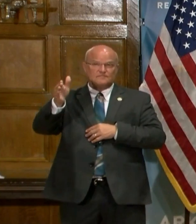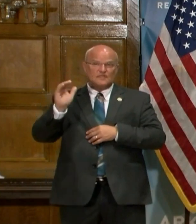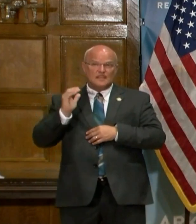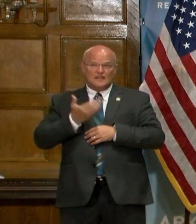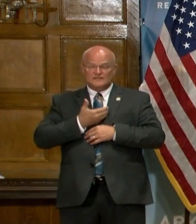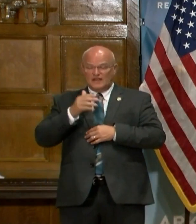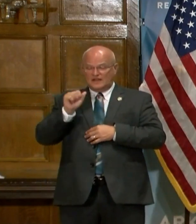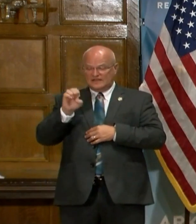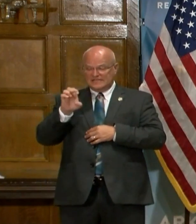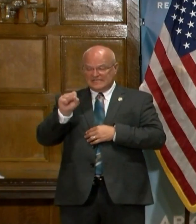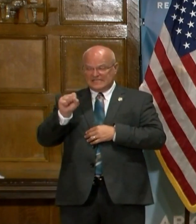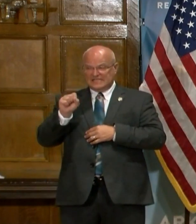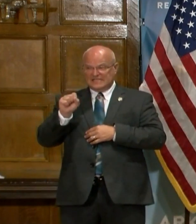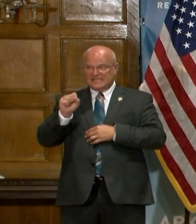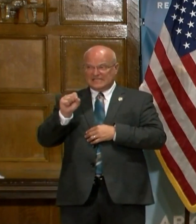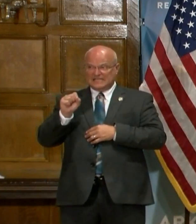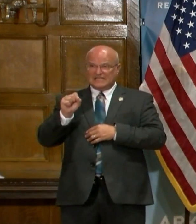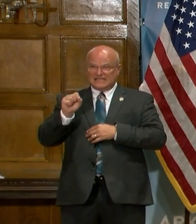our cases